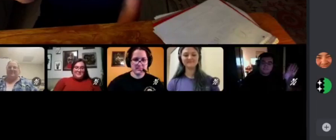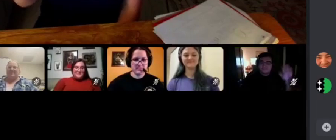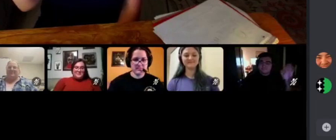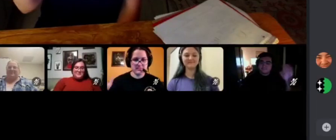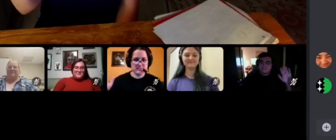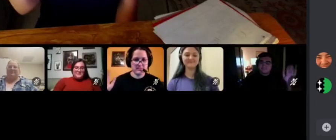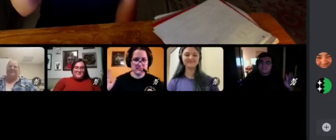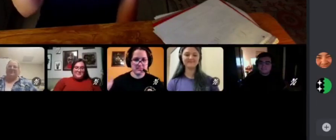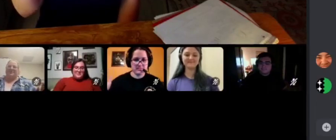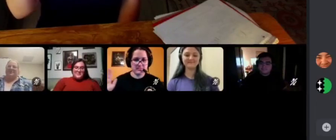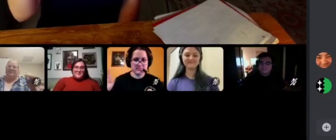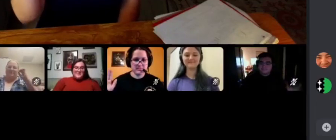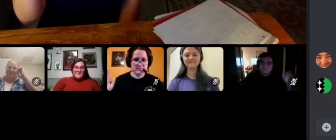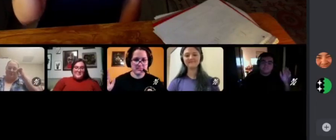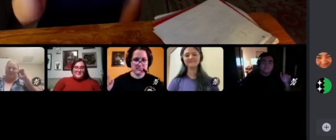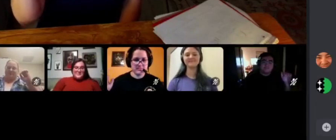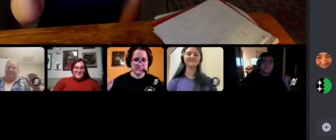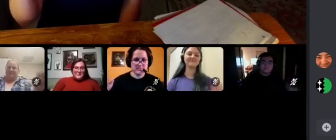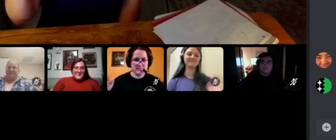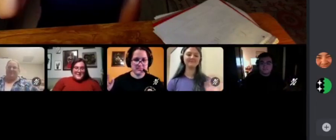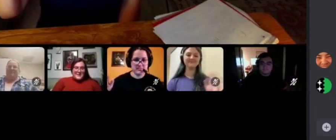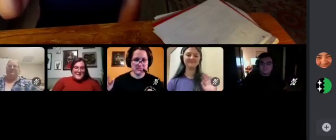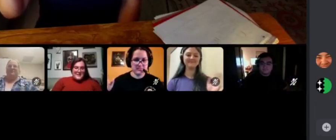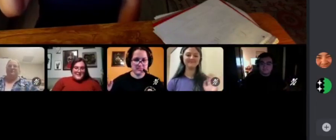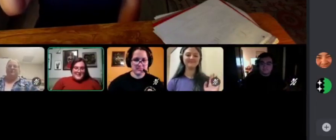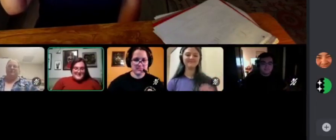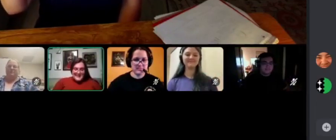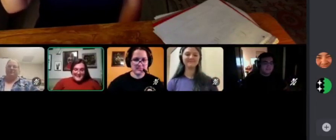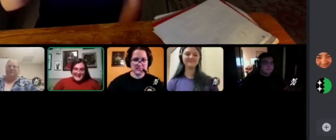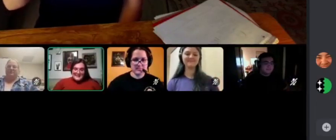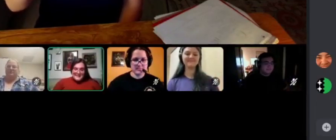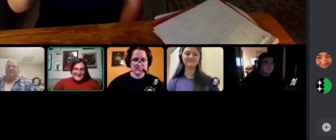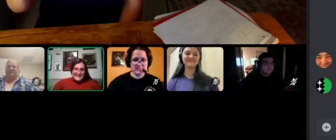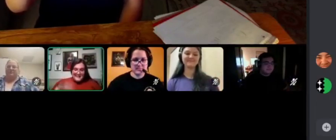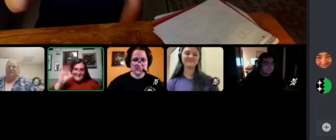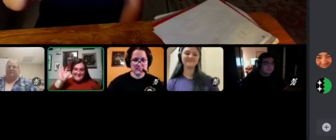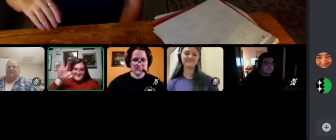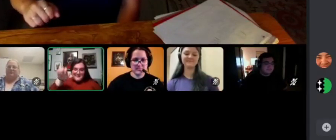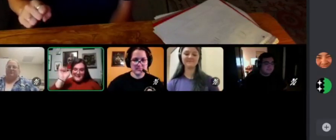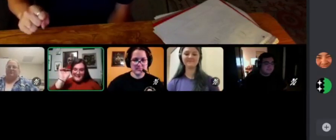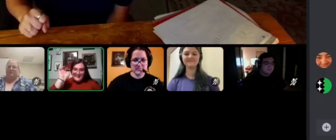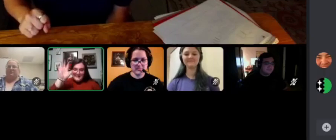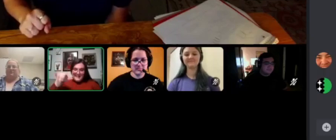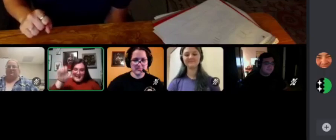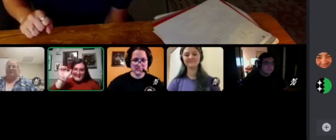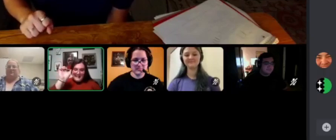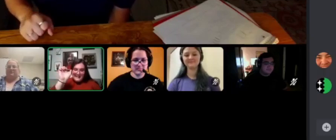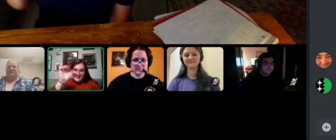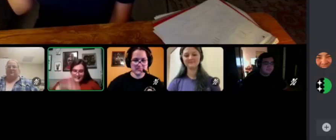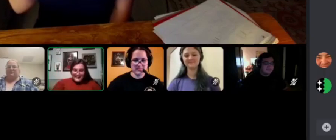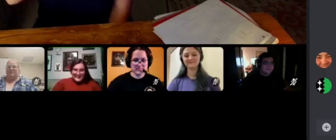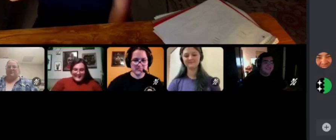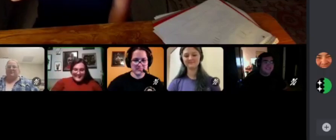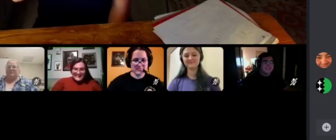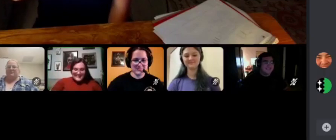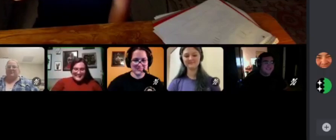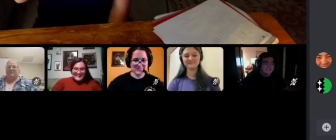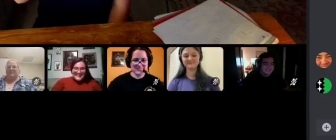or this. It's much more casual. I say, Goodbye I or liked that the GIF was very like Kent like. I know, like